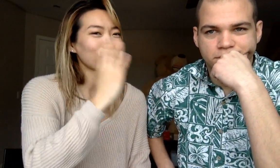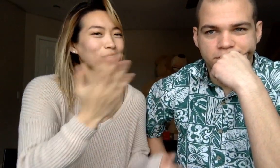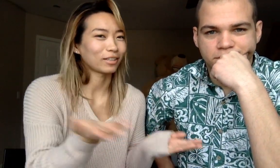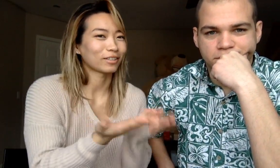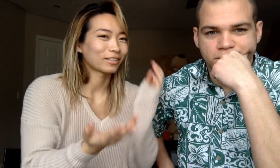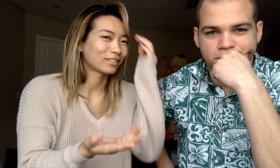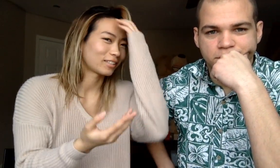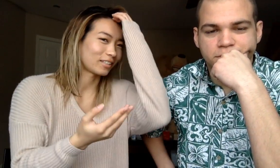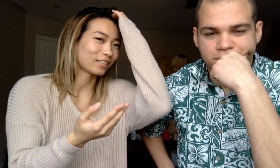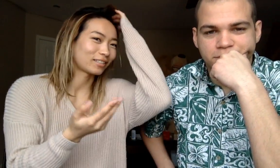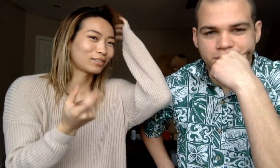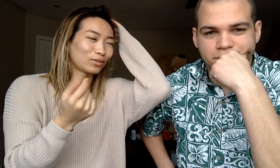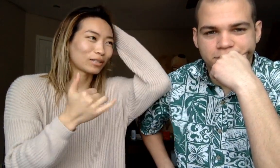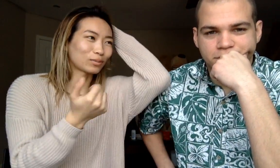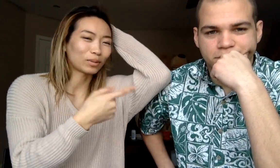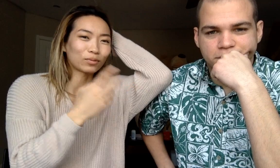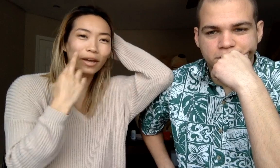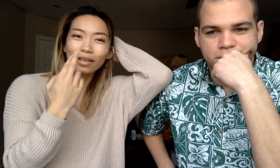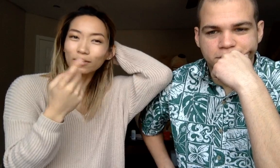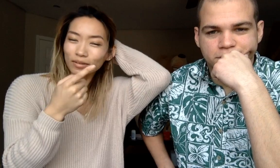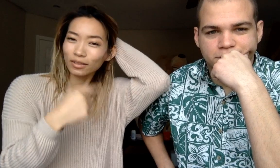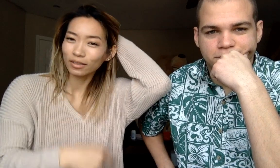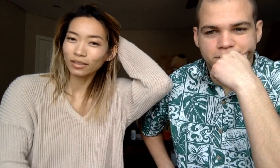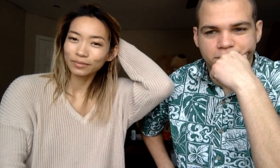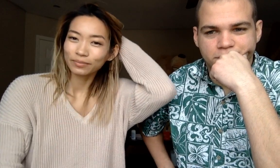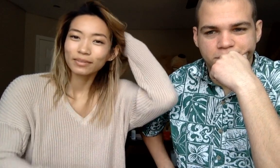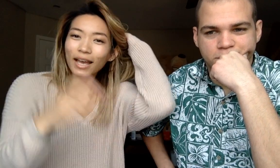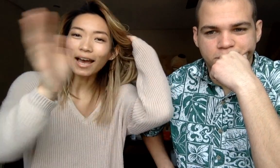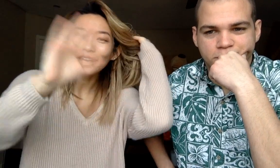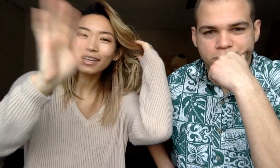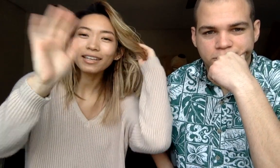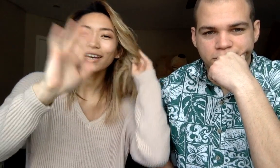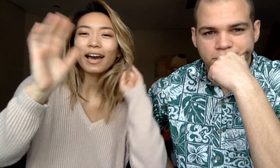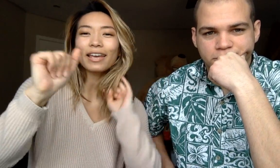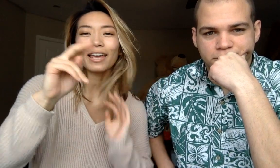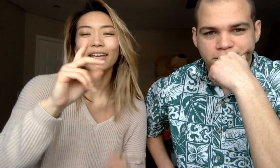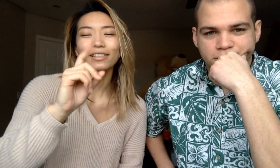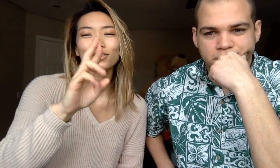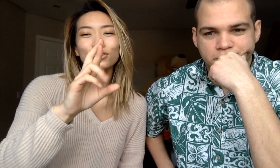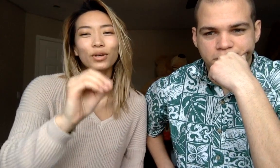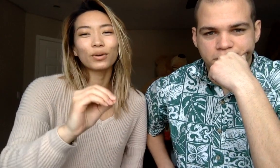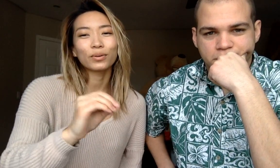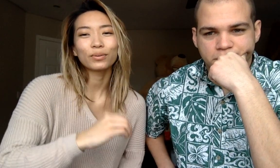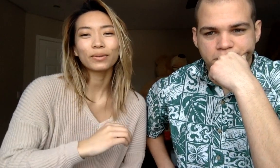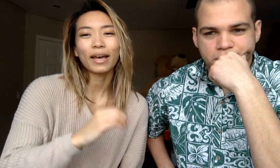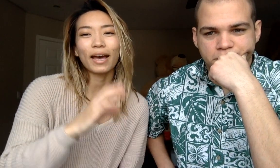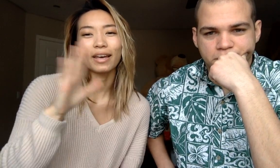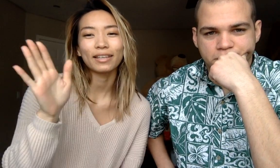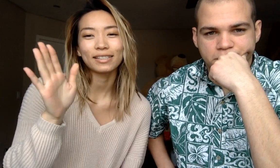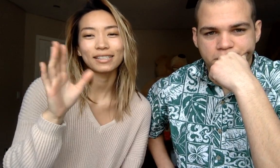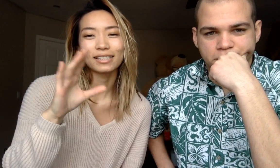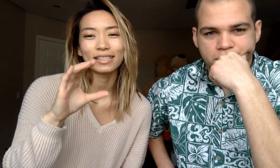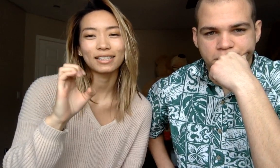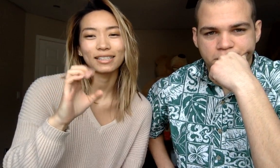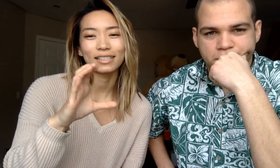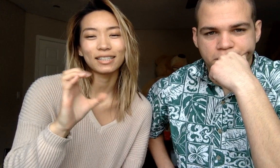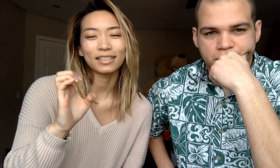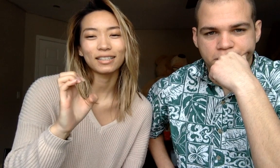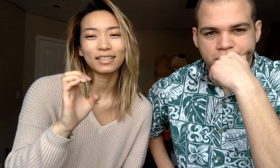here to do this with Ryan. Hi Andrew. Hi Cece.